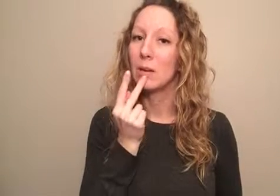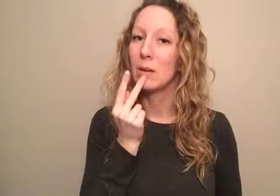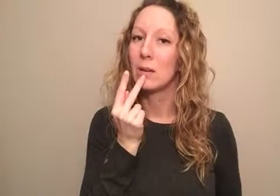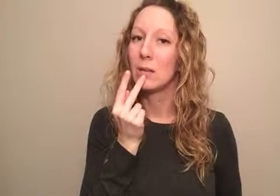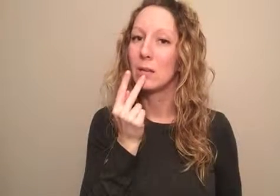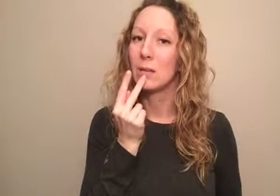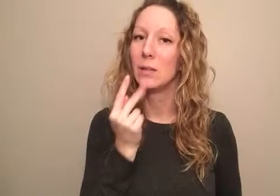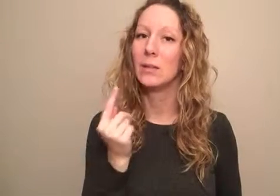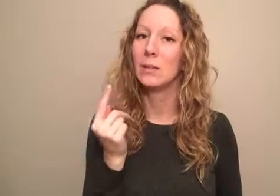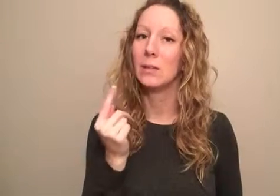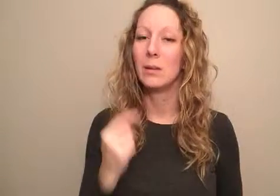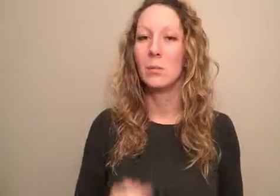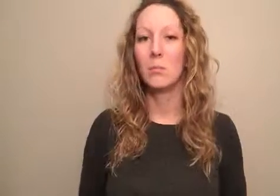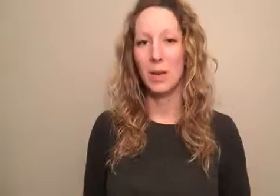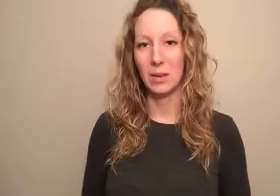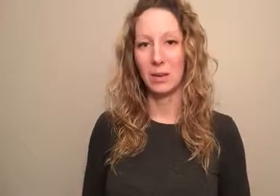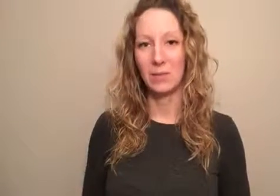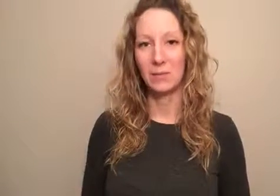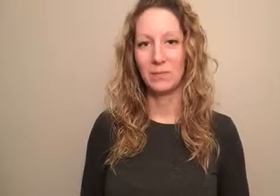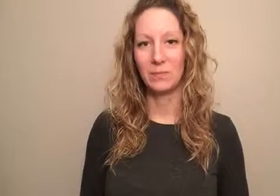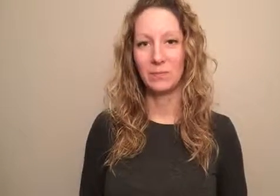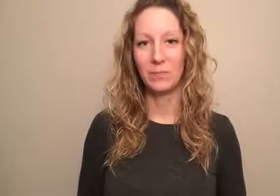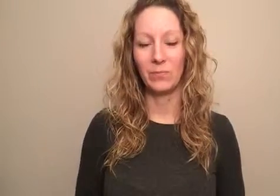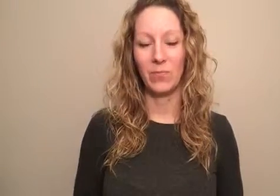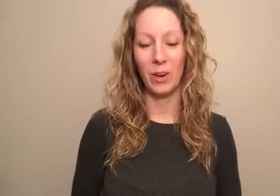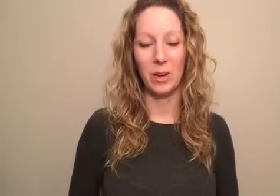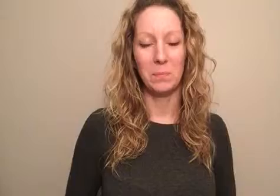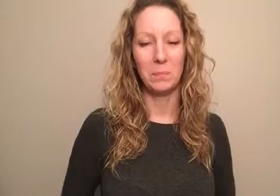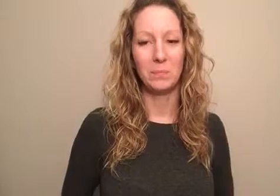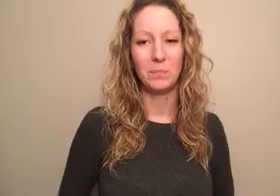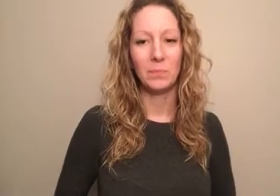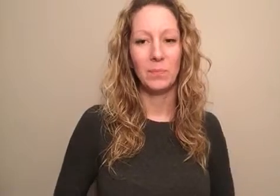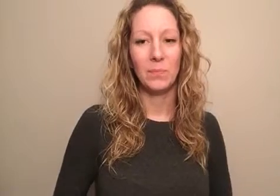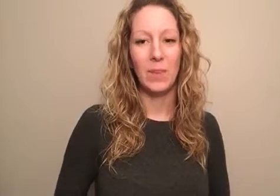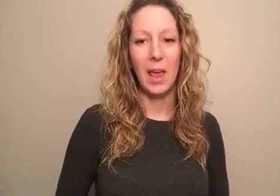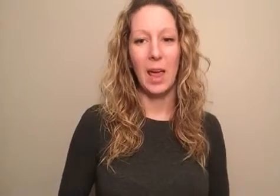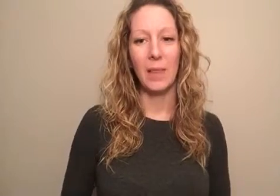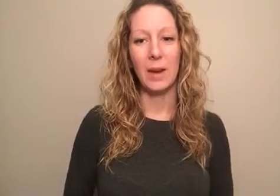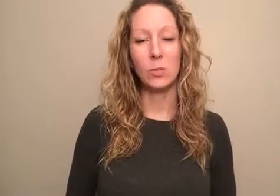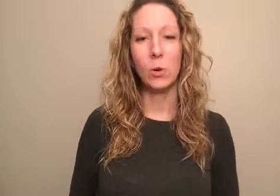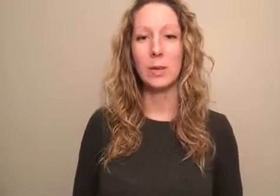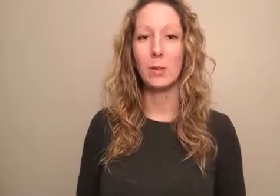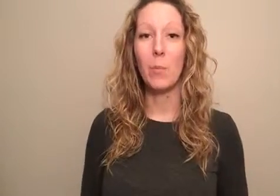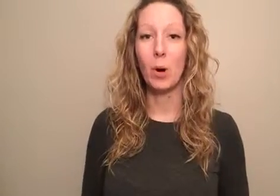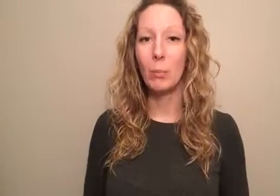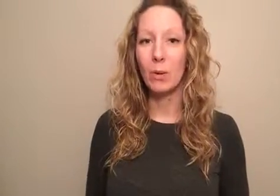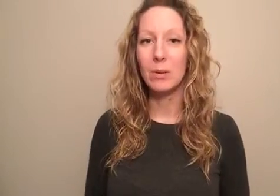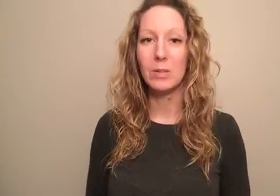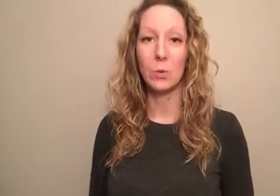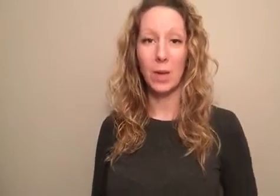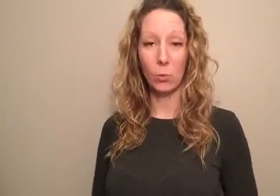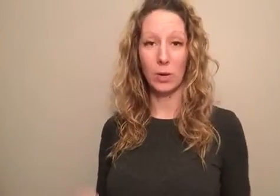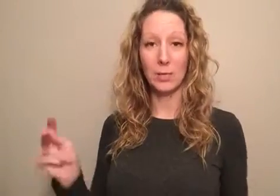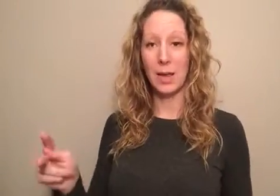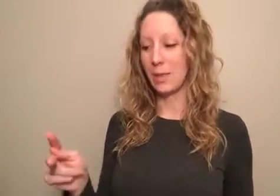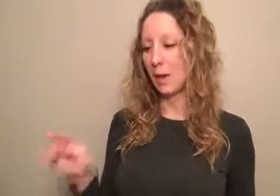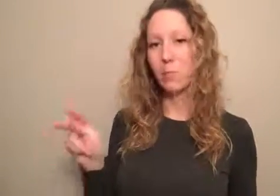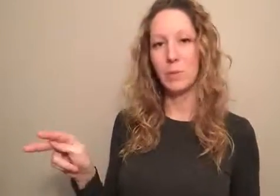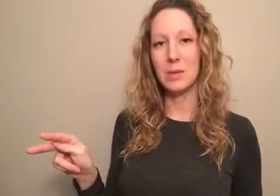pink, pink. Very good. And the next word is purple. So again, we're going to take that P